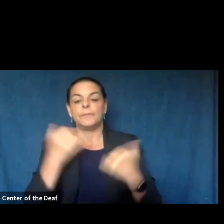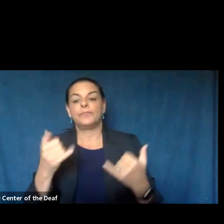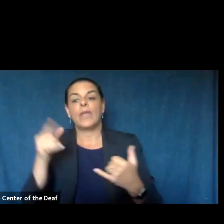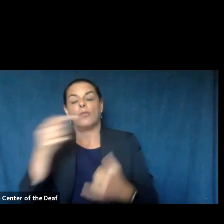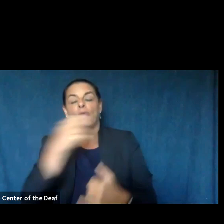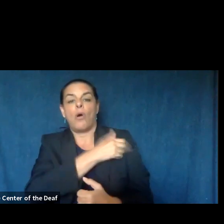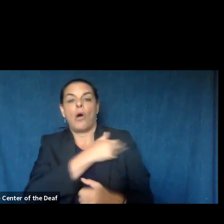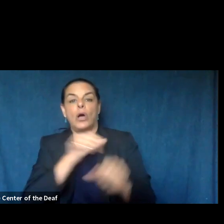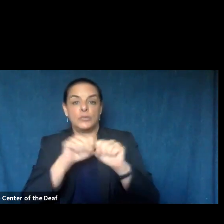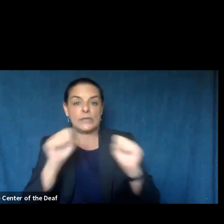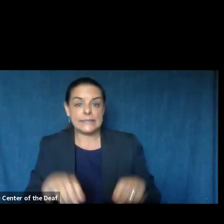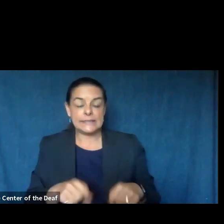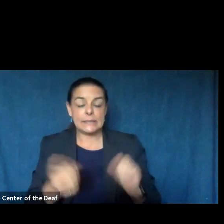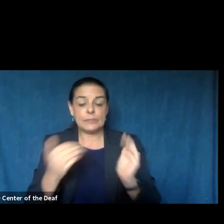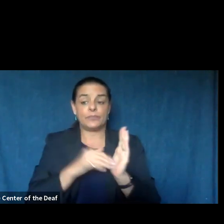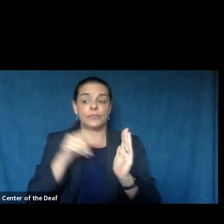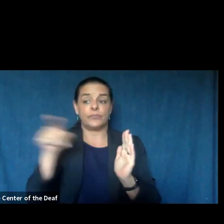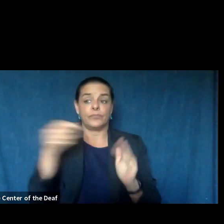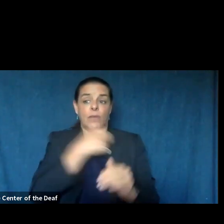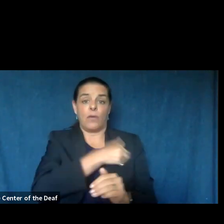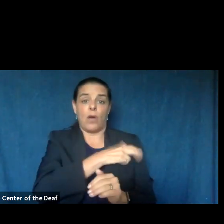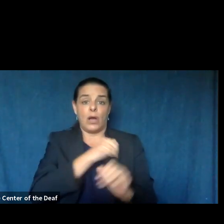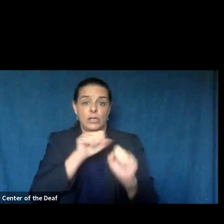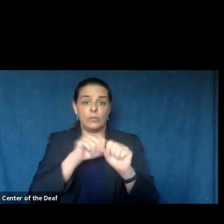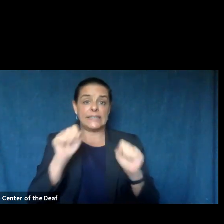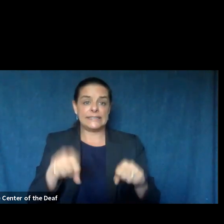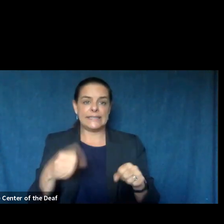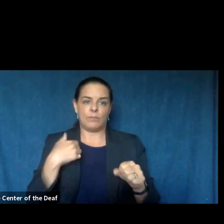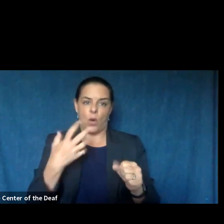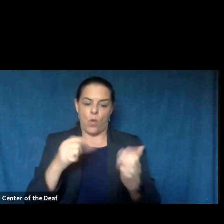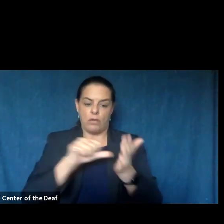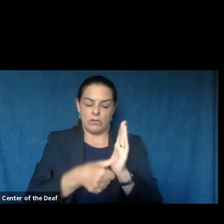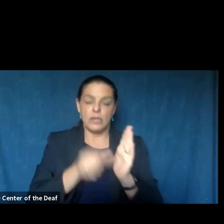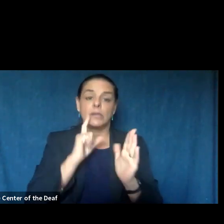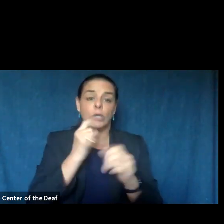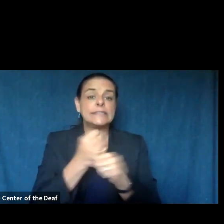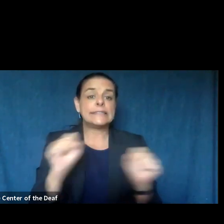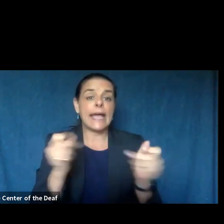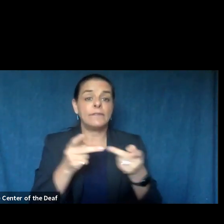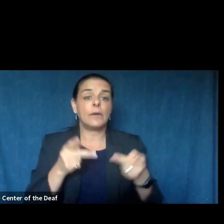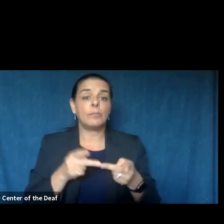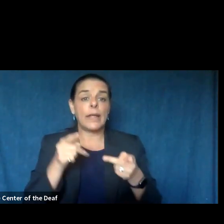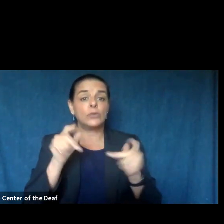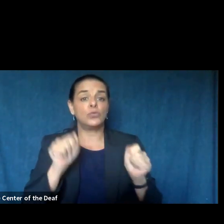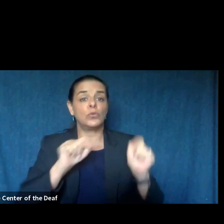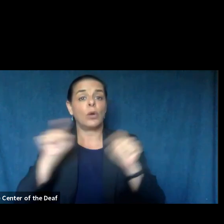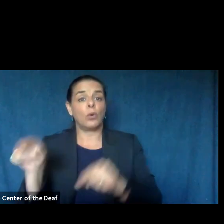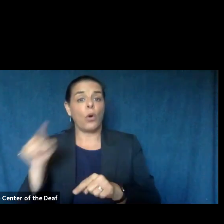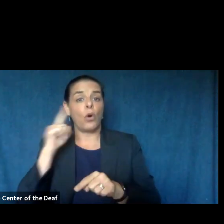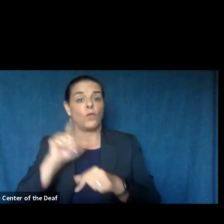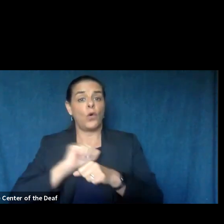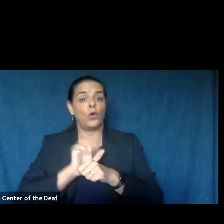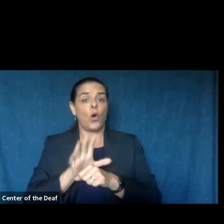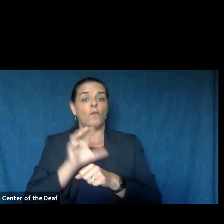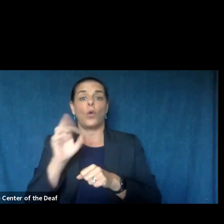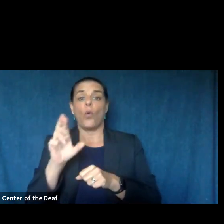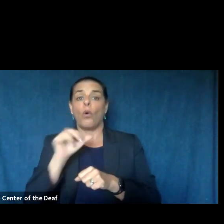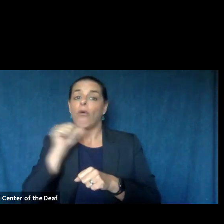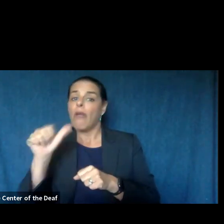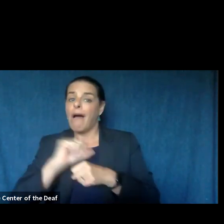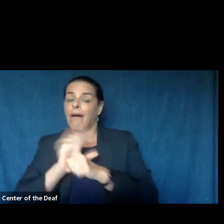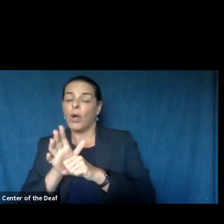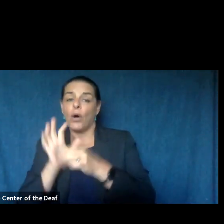systems. Again, hospital systems, I want to reiterate that they are safe places to be for COVID and non-COVID related